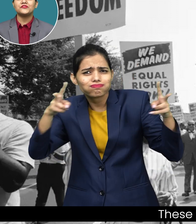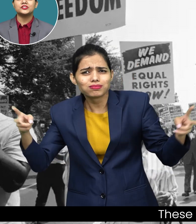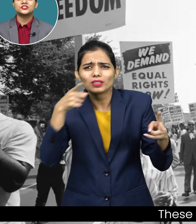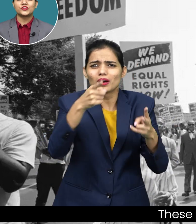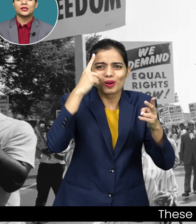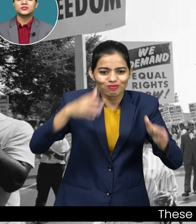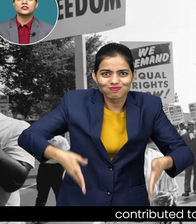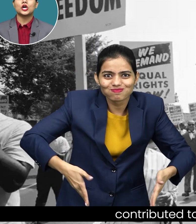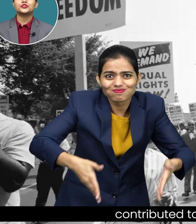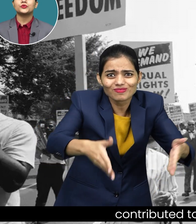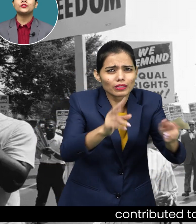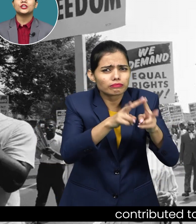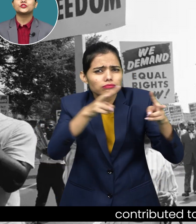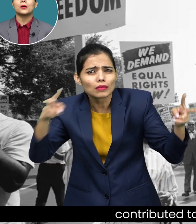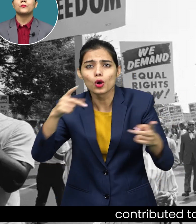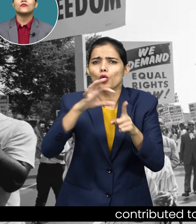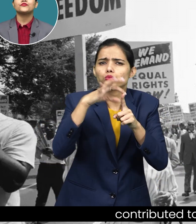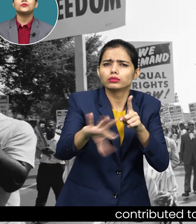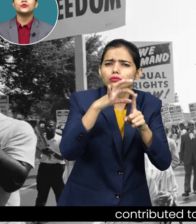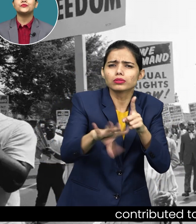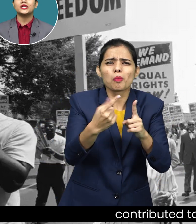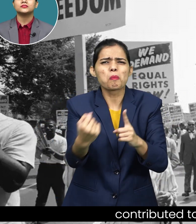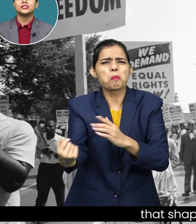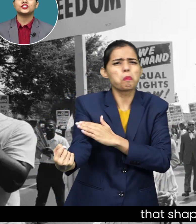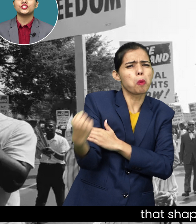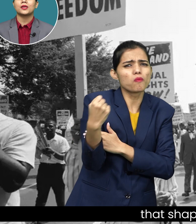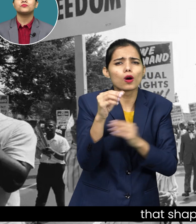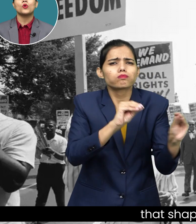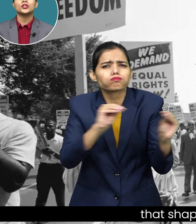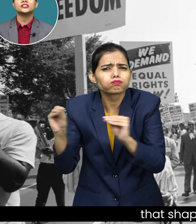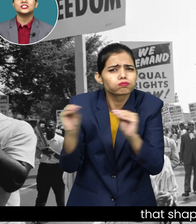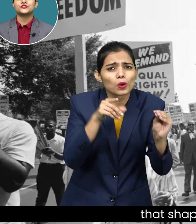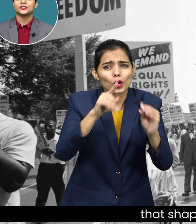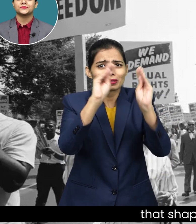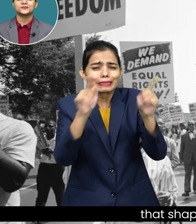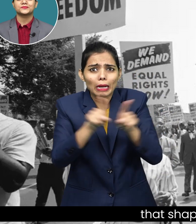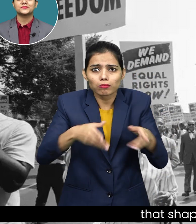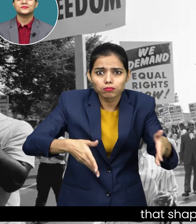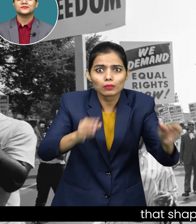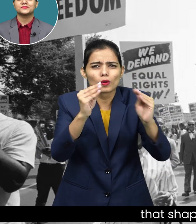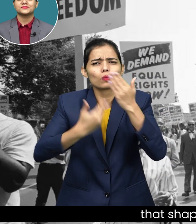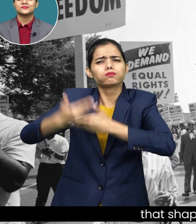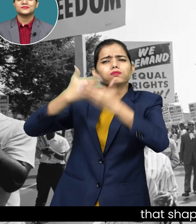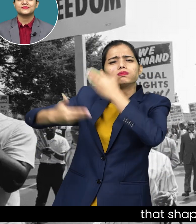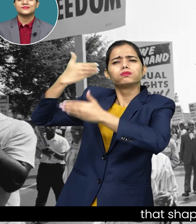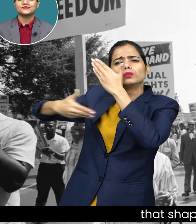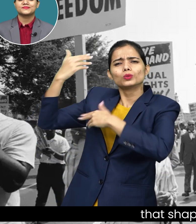These diverse streams contributed to a powerful movement that shaped modern history.